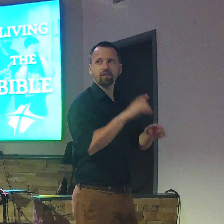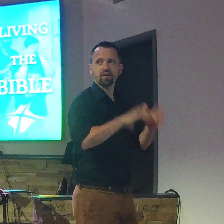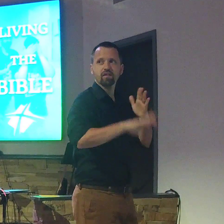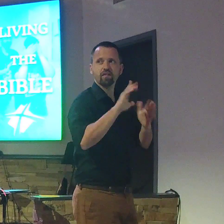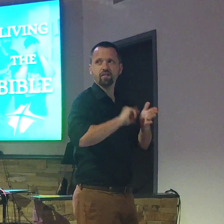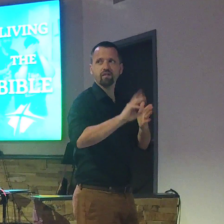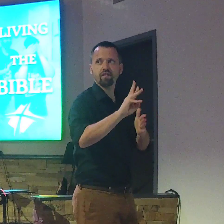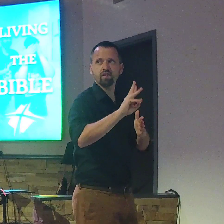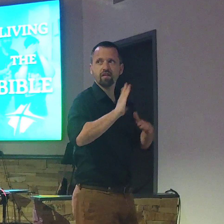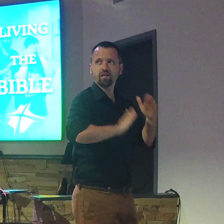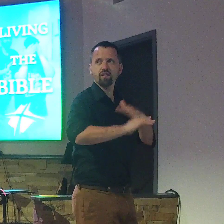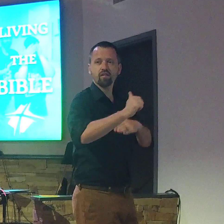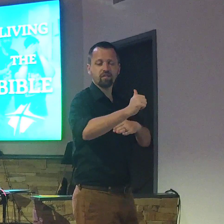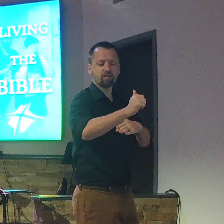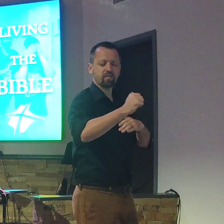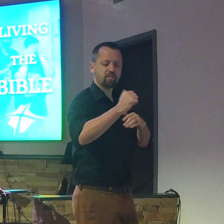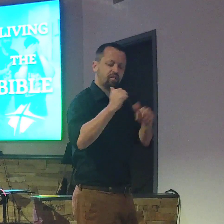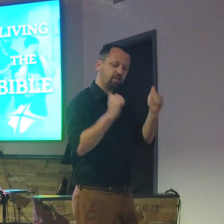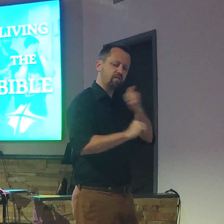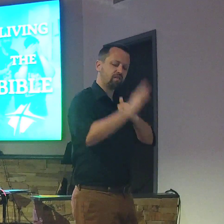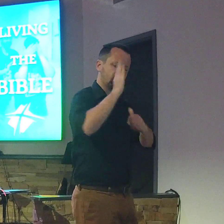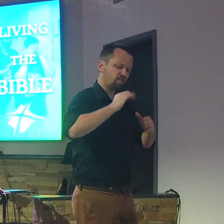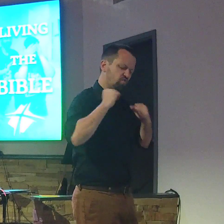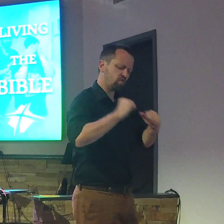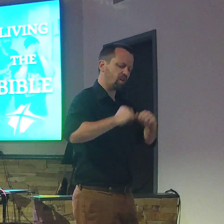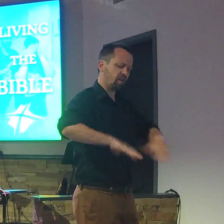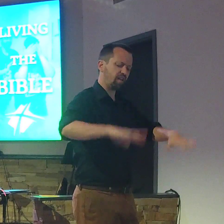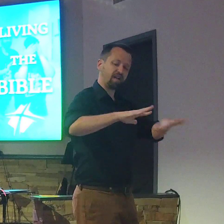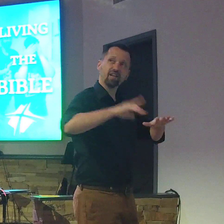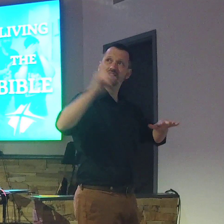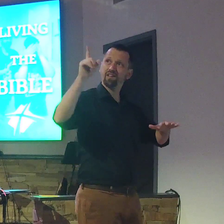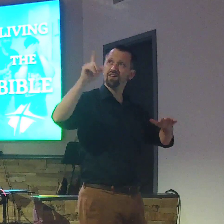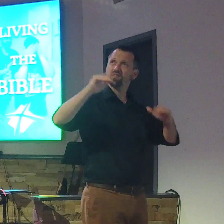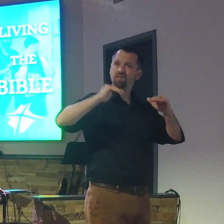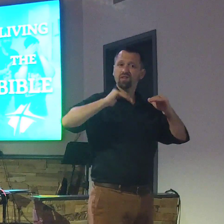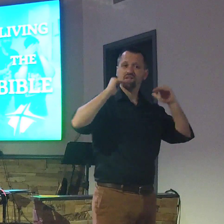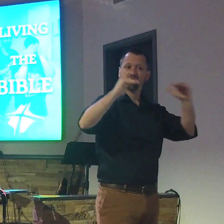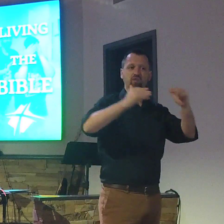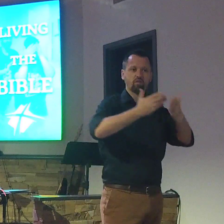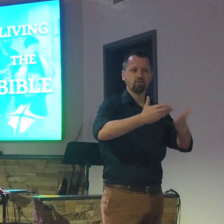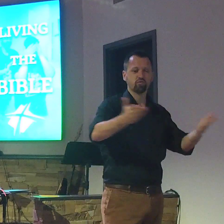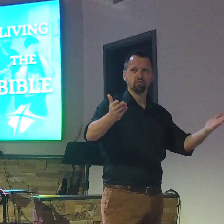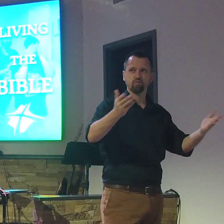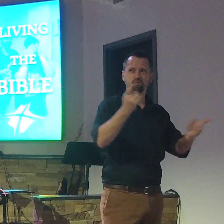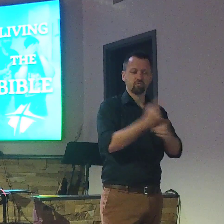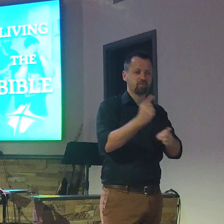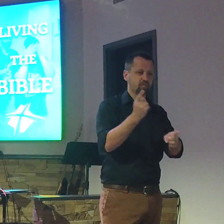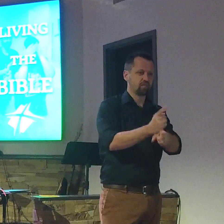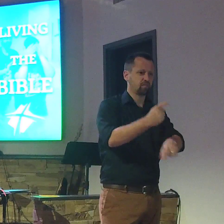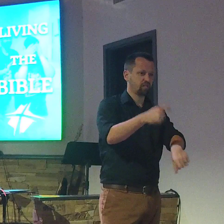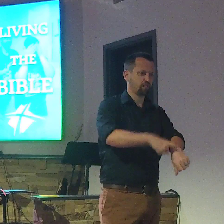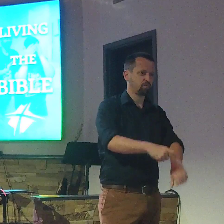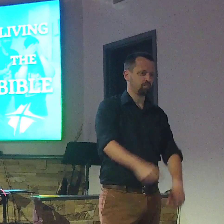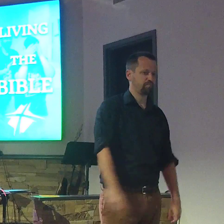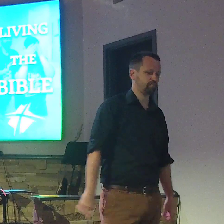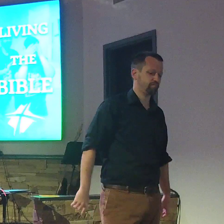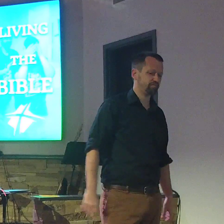therefore, humble yourselves under the mighty hand of God, that He might exalt you in due time.